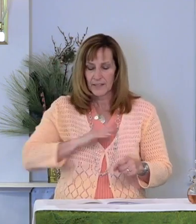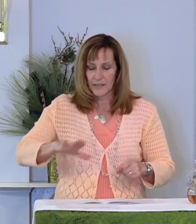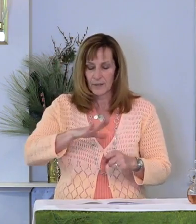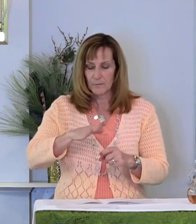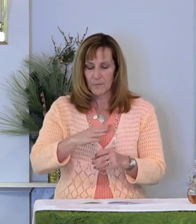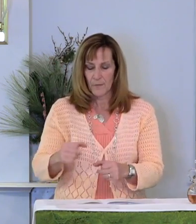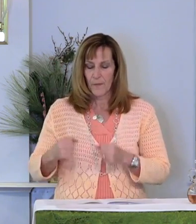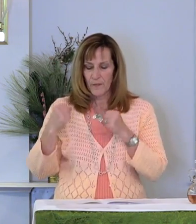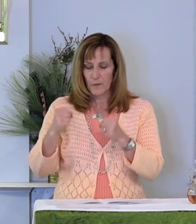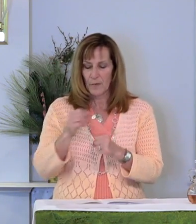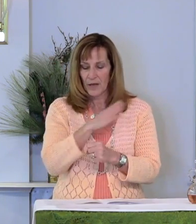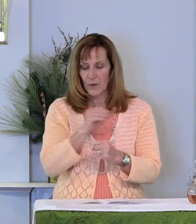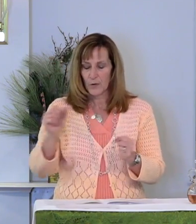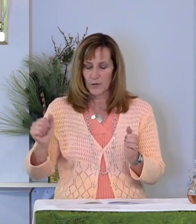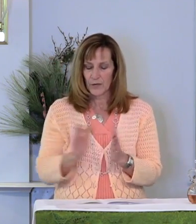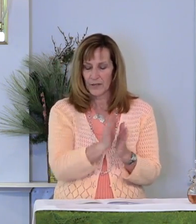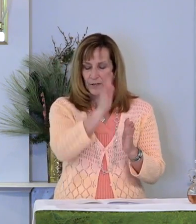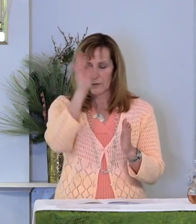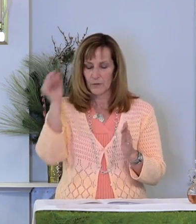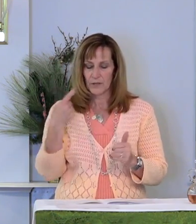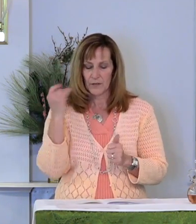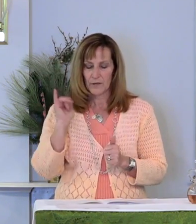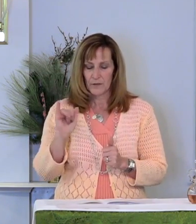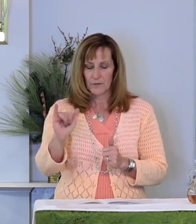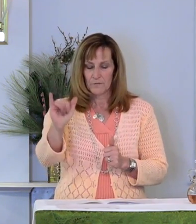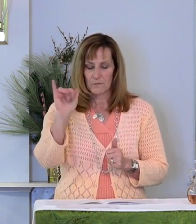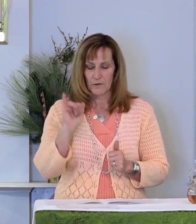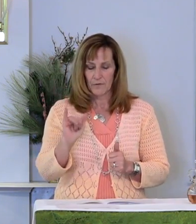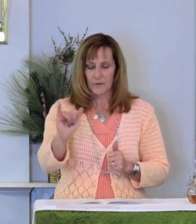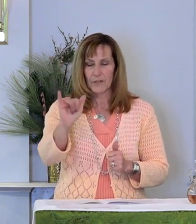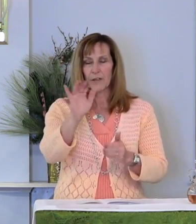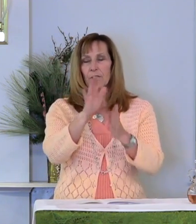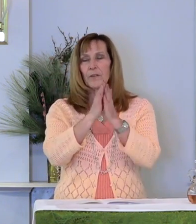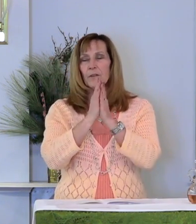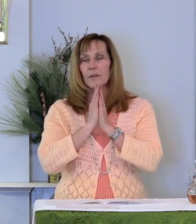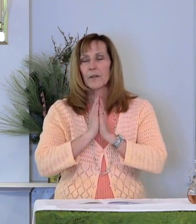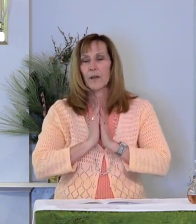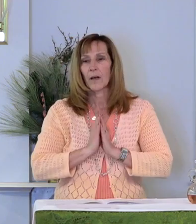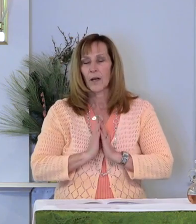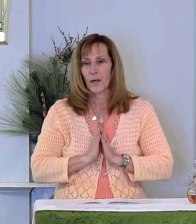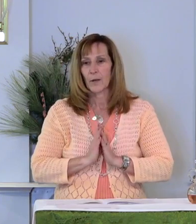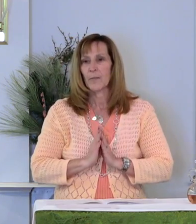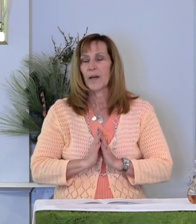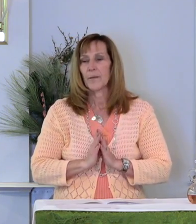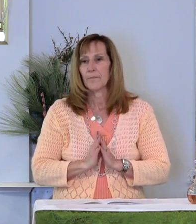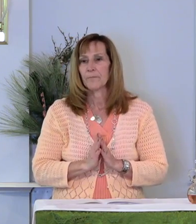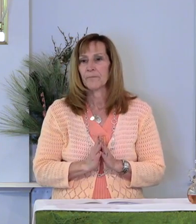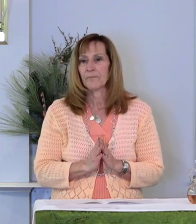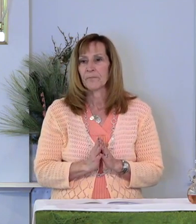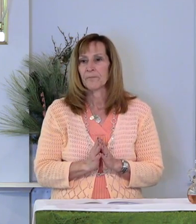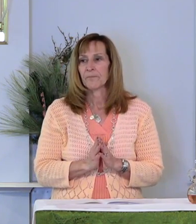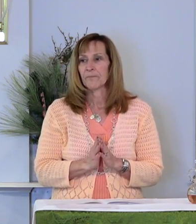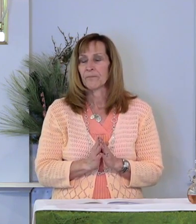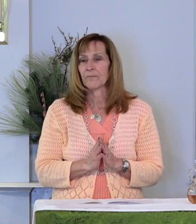thine is the kingdom and the power and the glory forever and ever Amen.